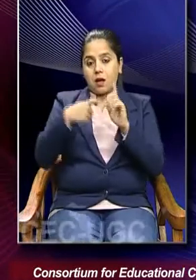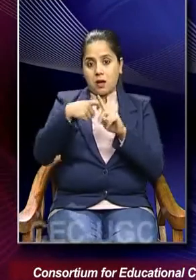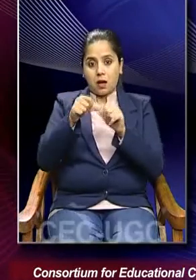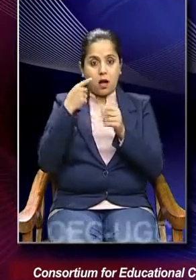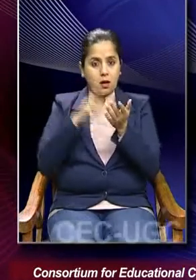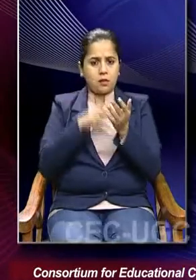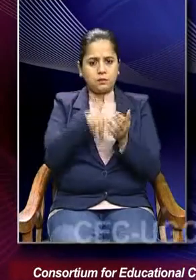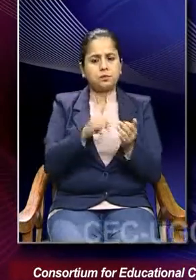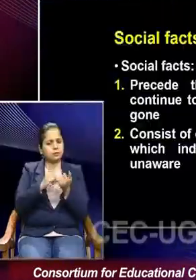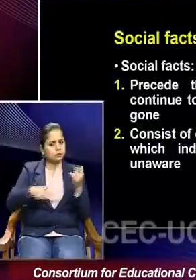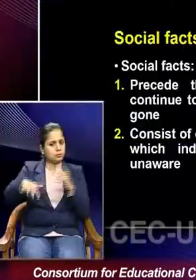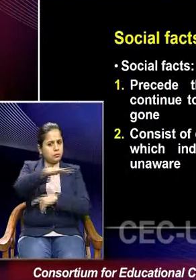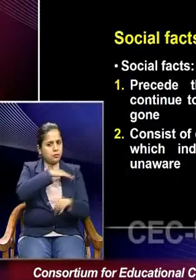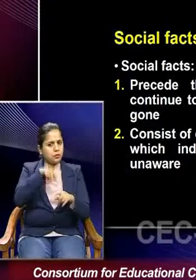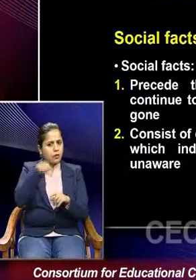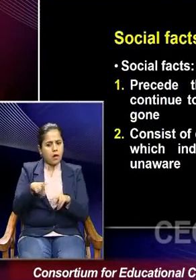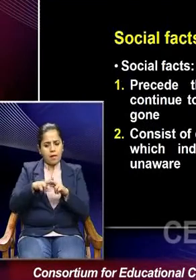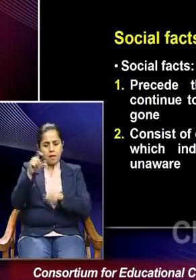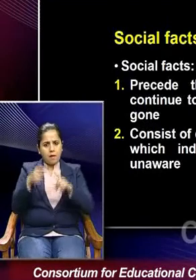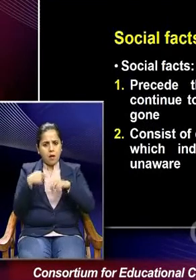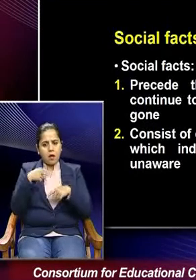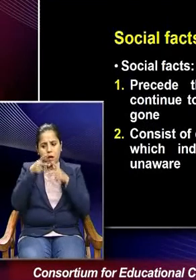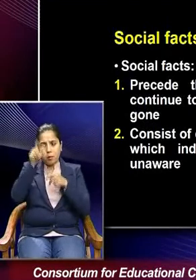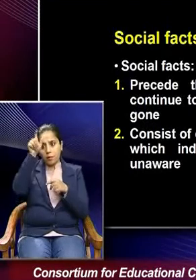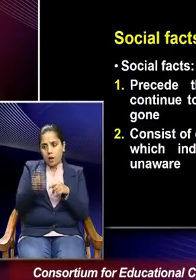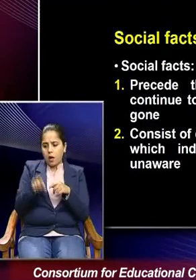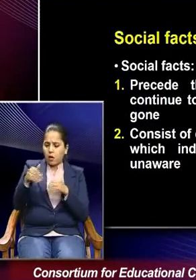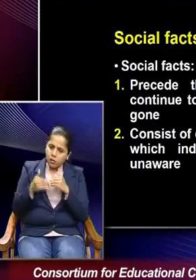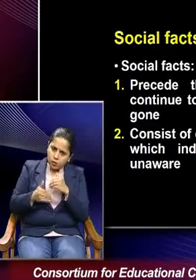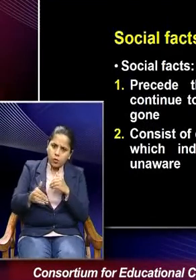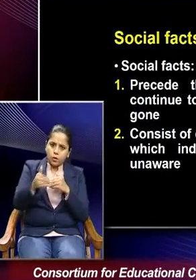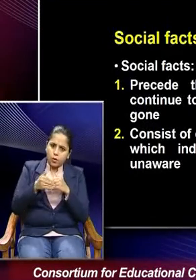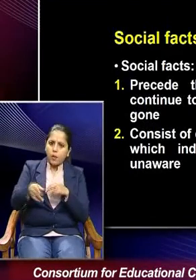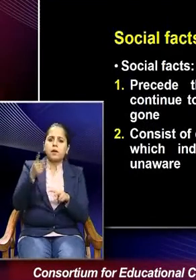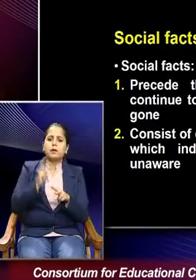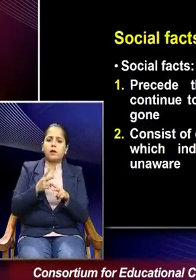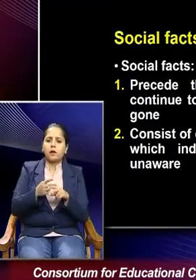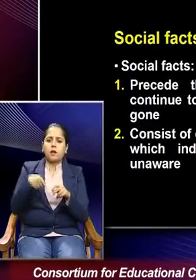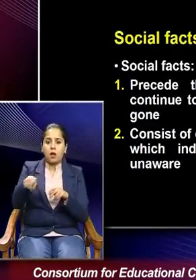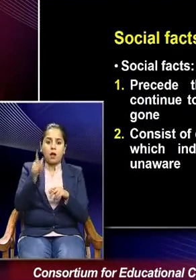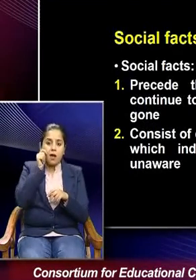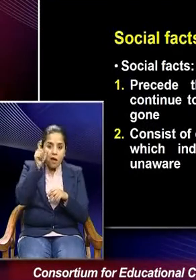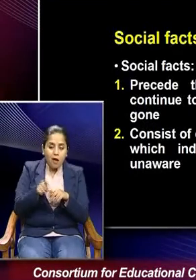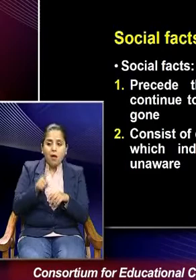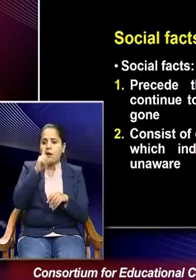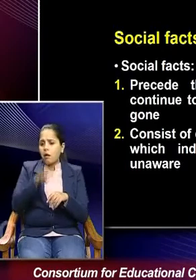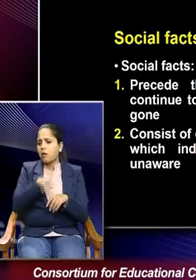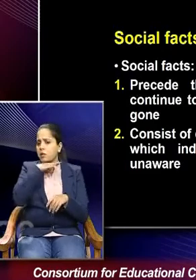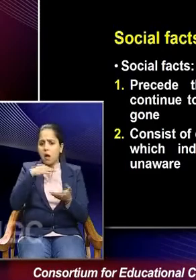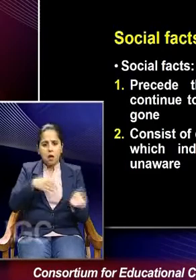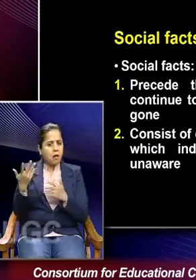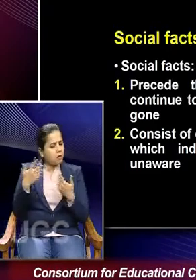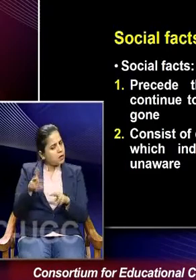facts precede the individual and will continue to exist after he or she is gone. So, for say